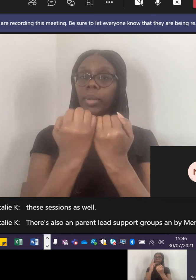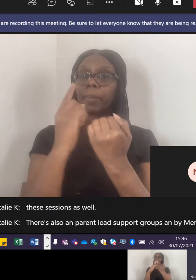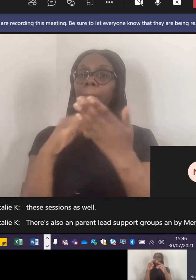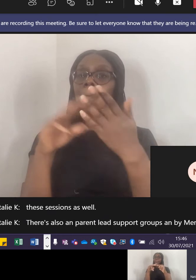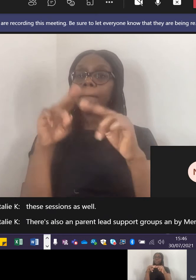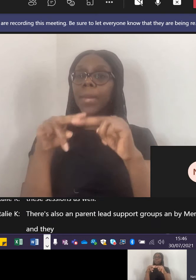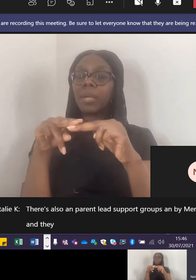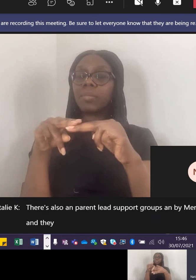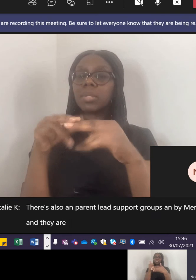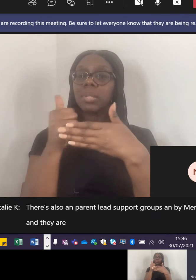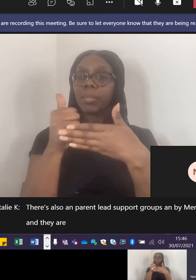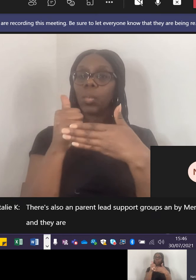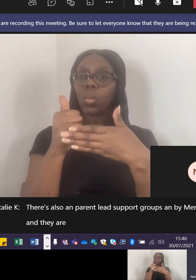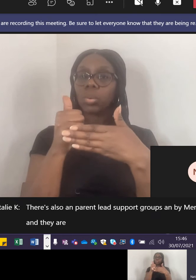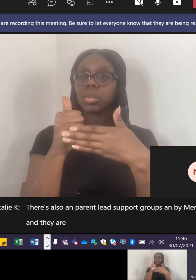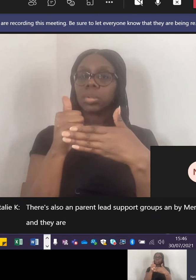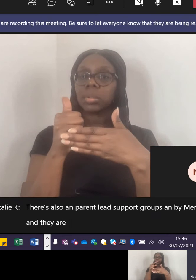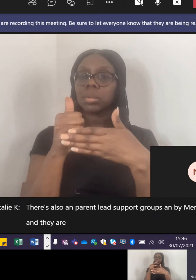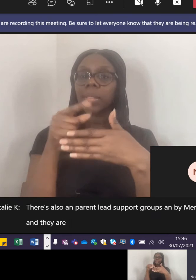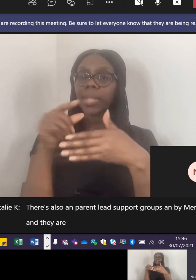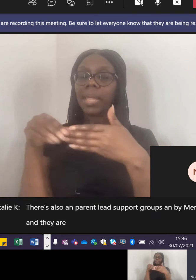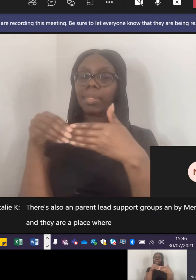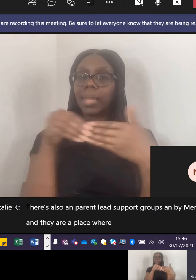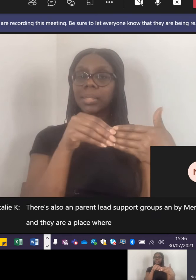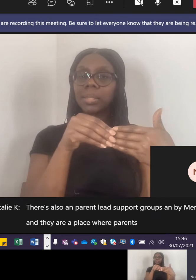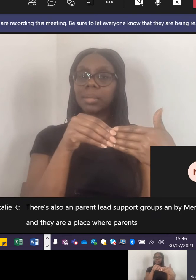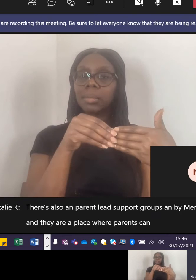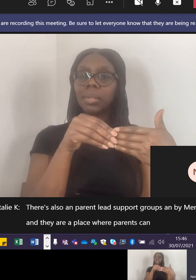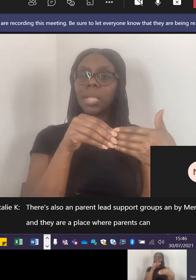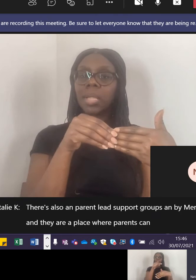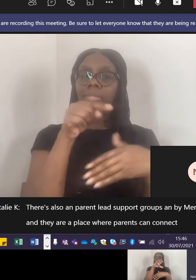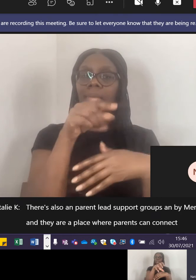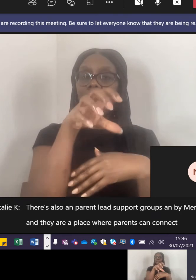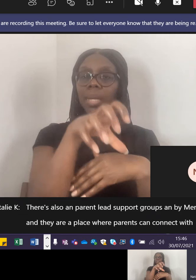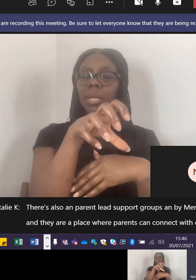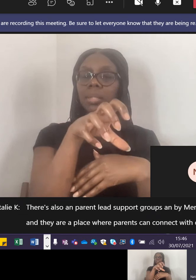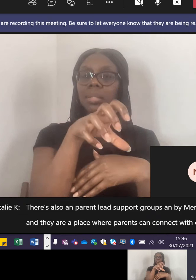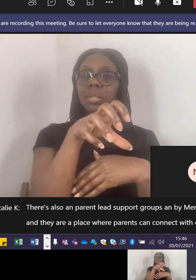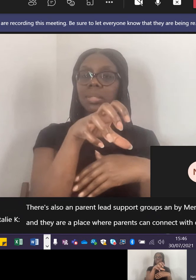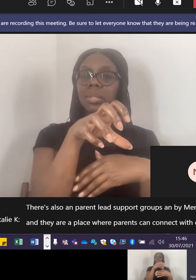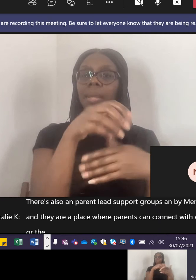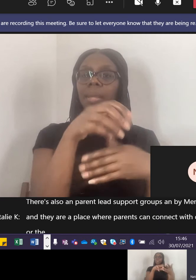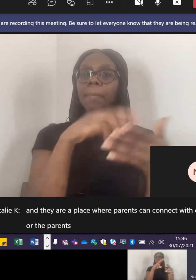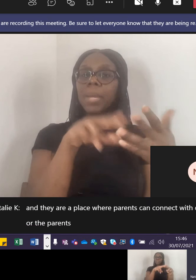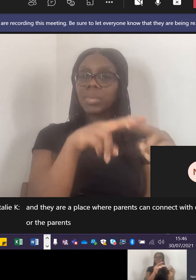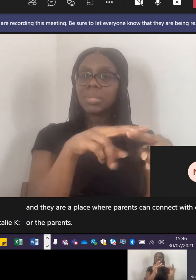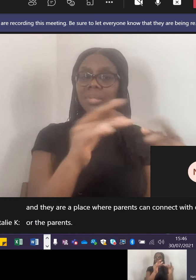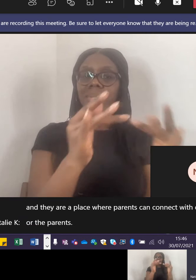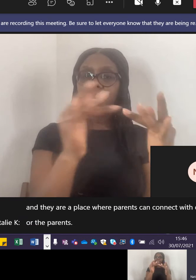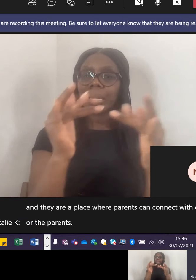they are a place where parents can connect with other parents